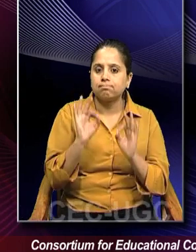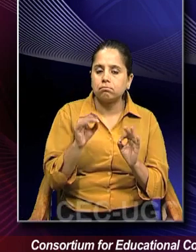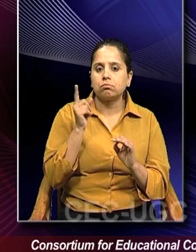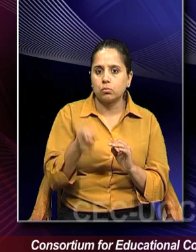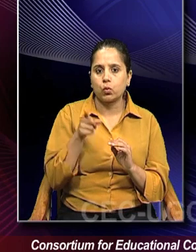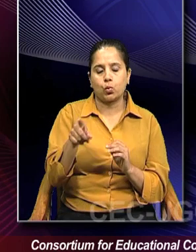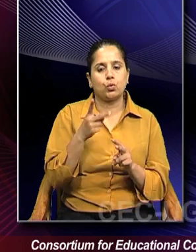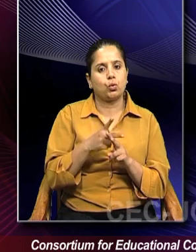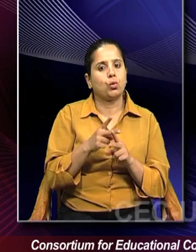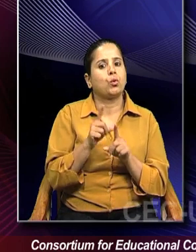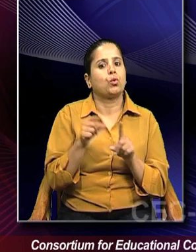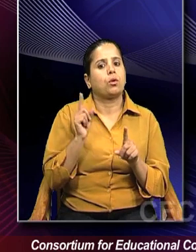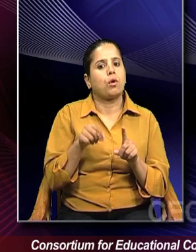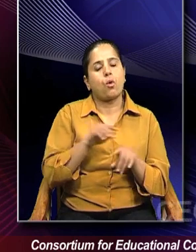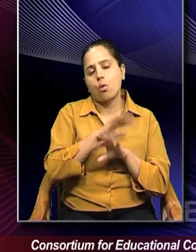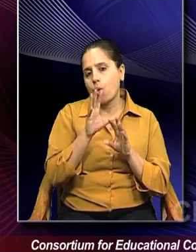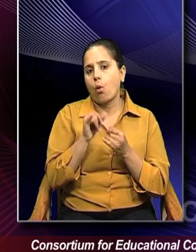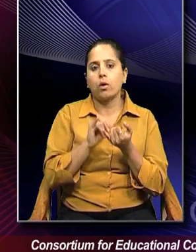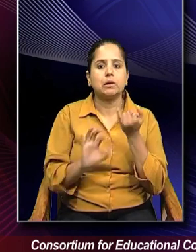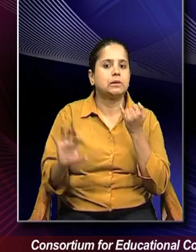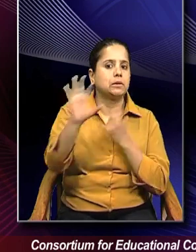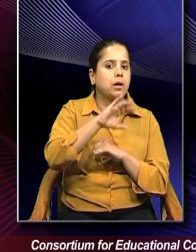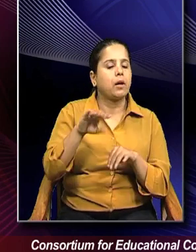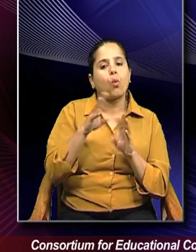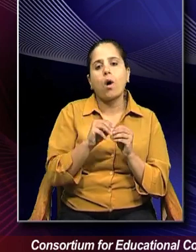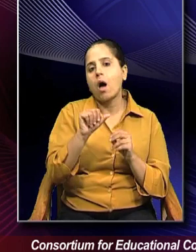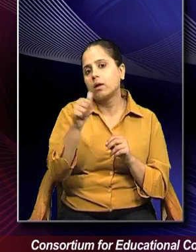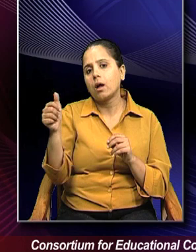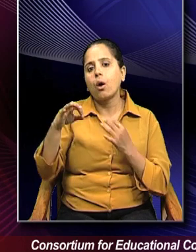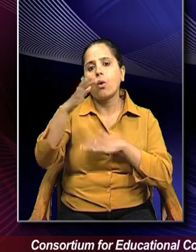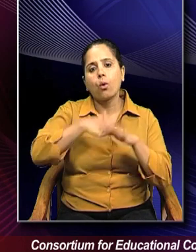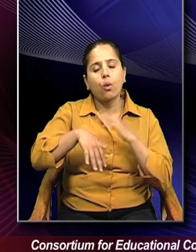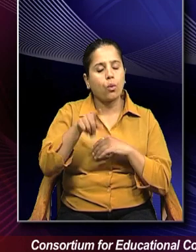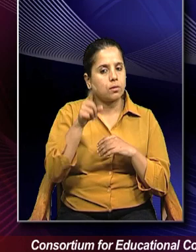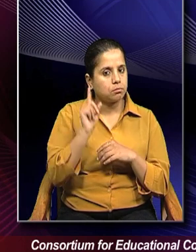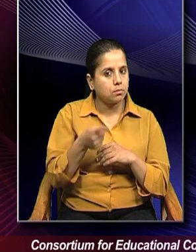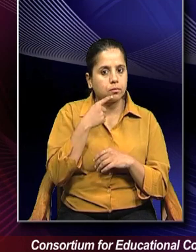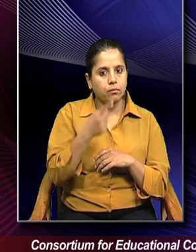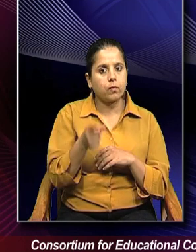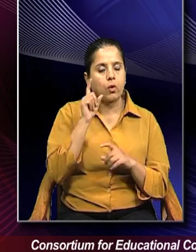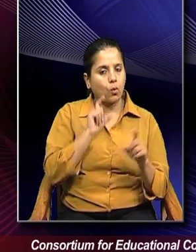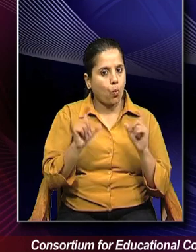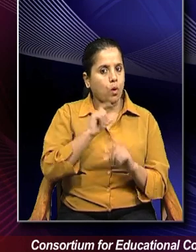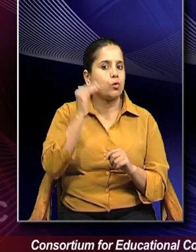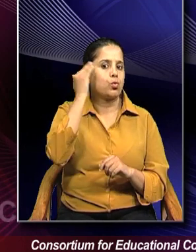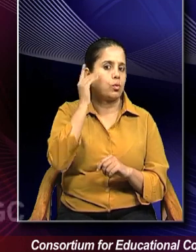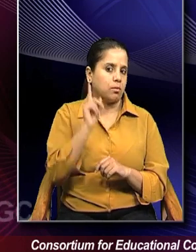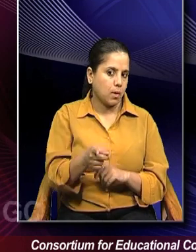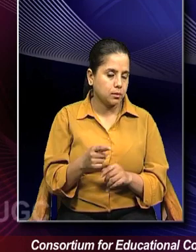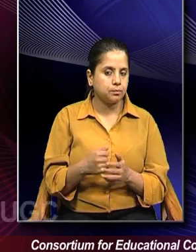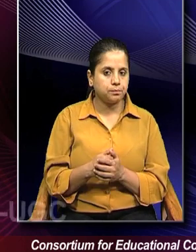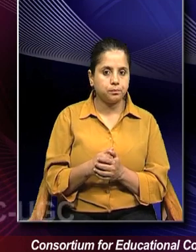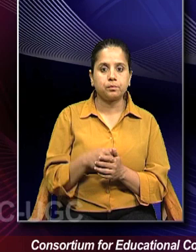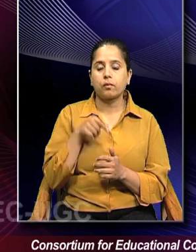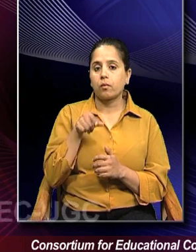be kept, and all states and other organizations should be conscious of this.